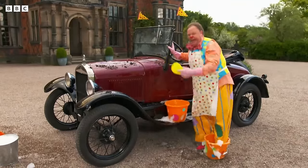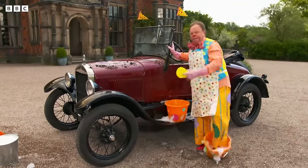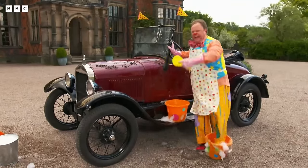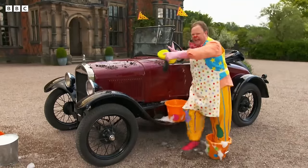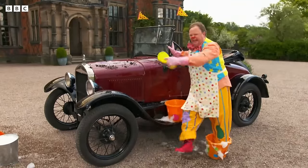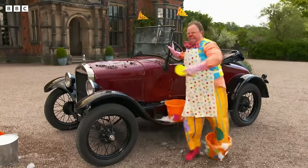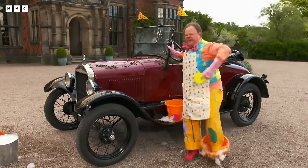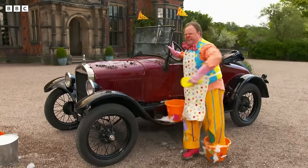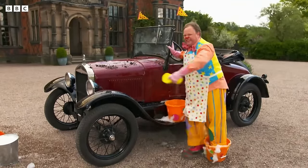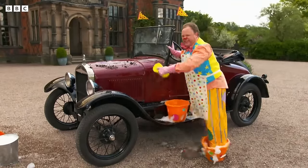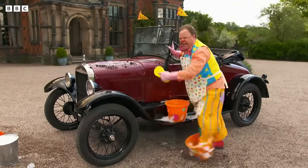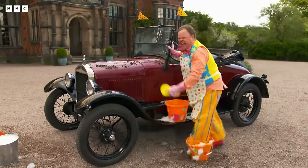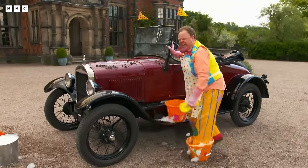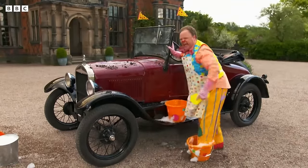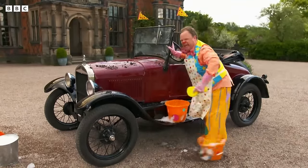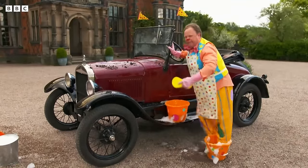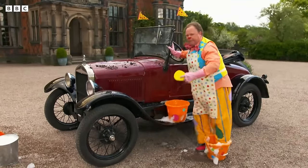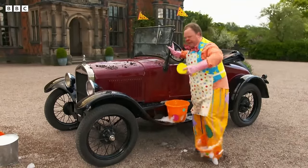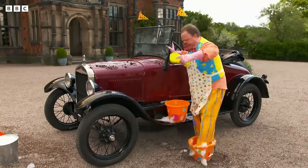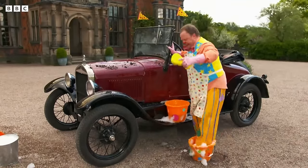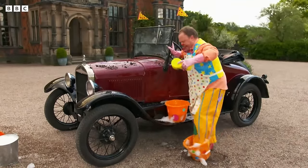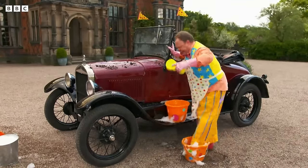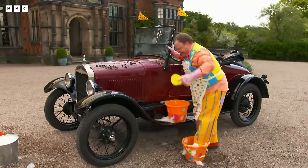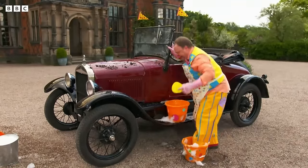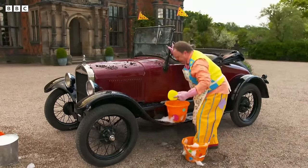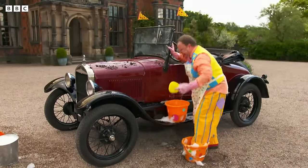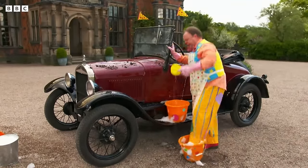My foot's in the bucket. Yeah.